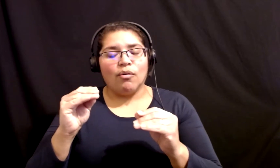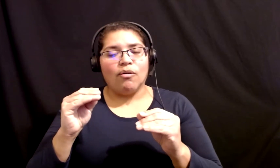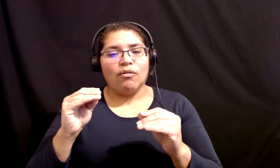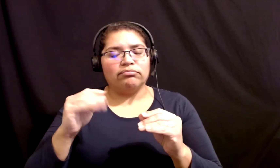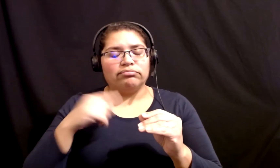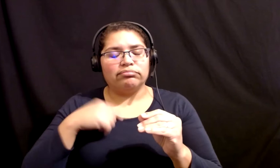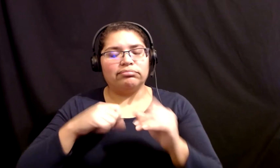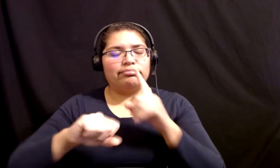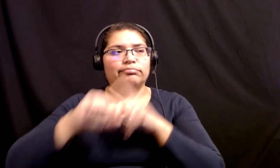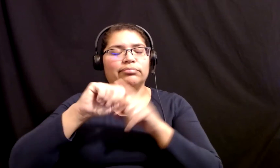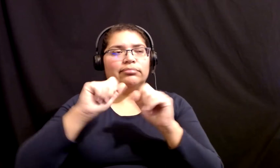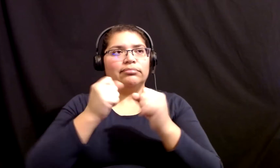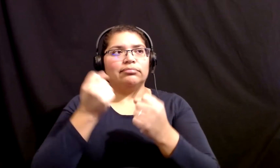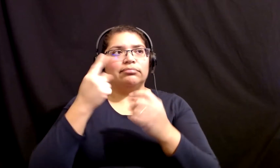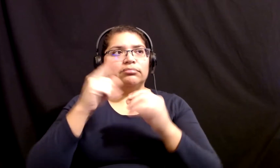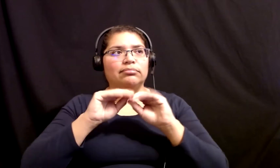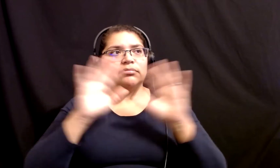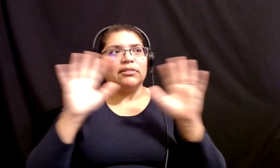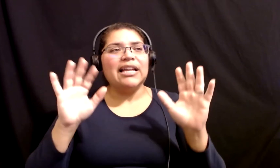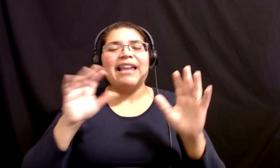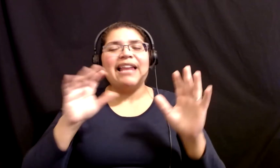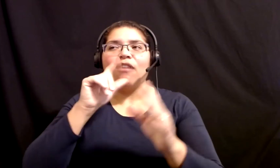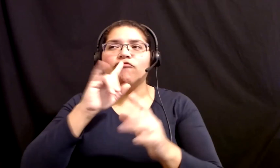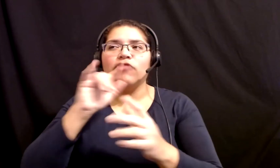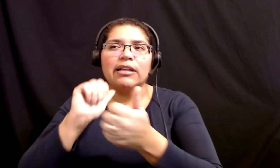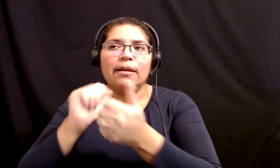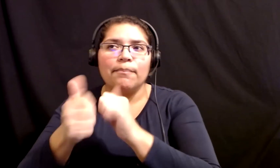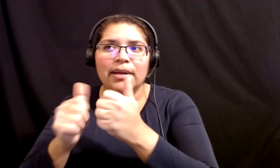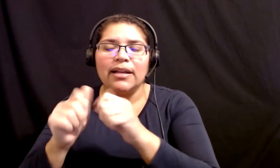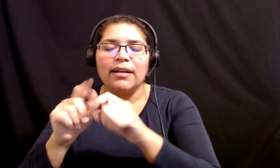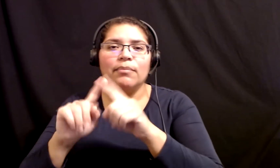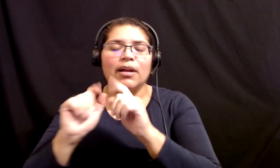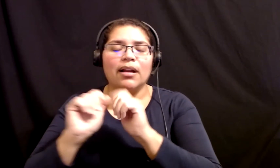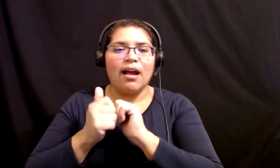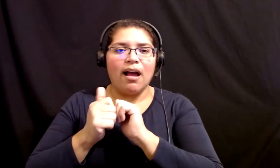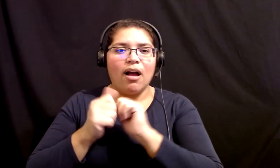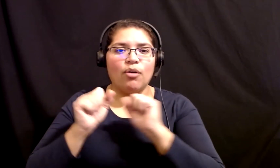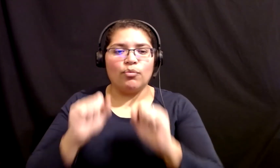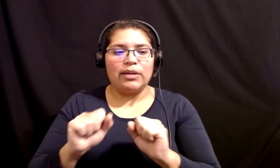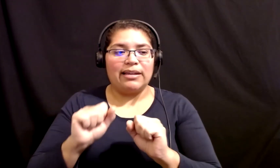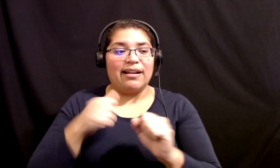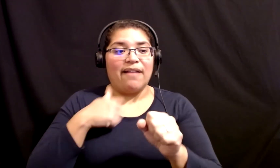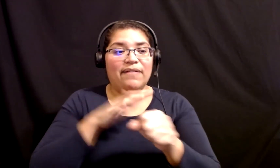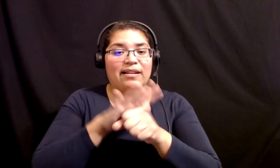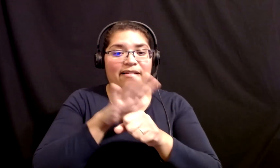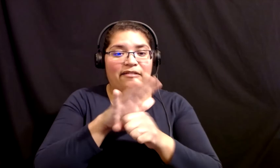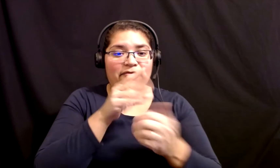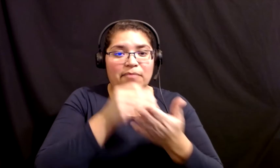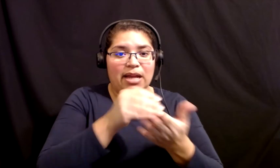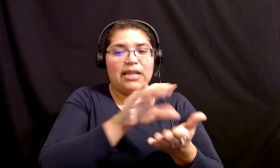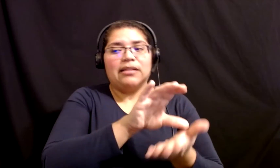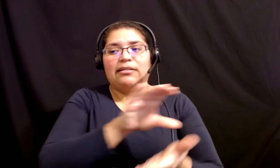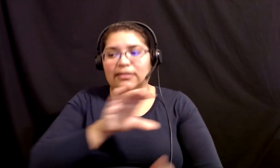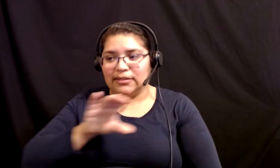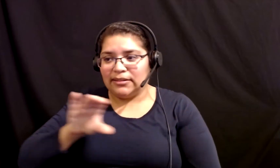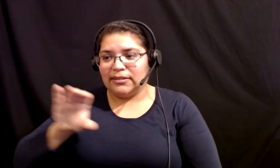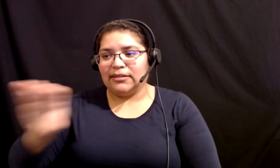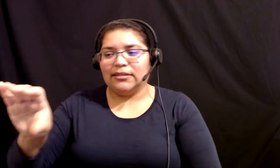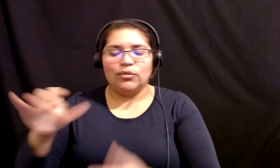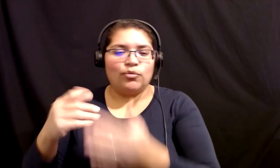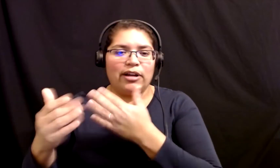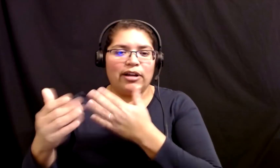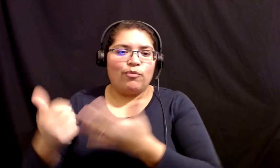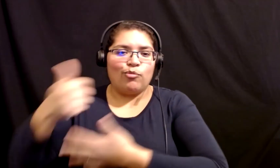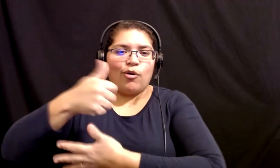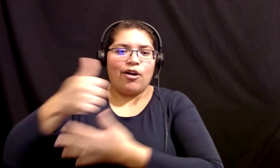that is not really a competing item, but rather it's a way of getting enough money to put into whatever priority